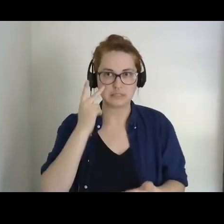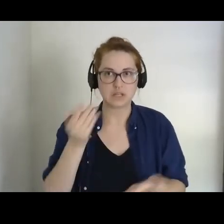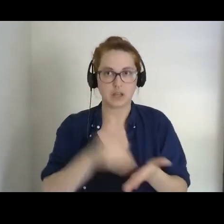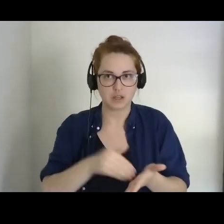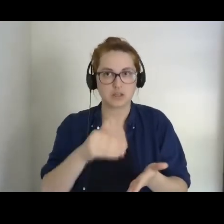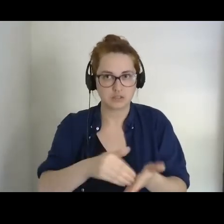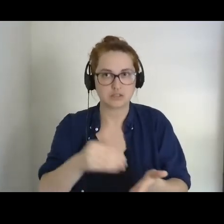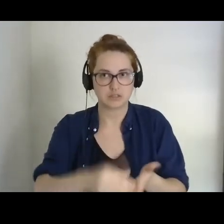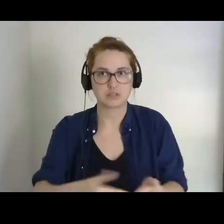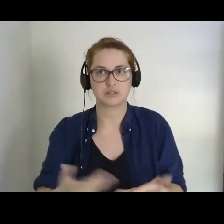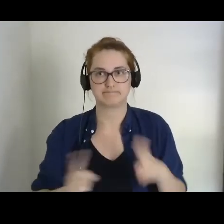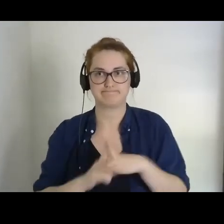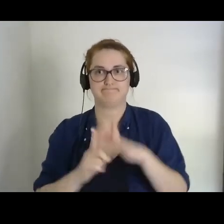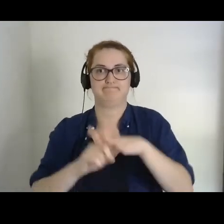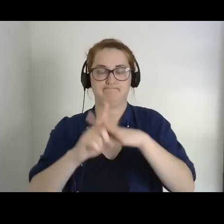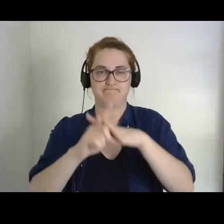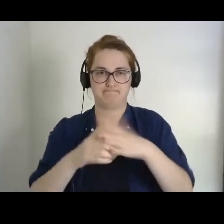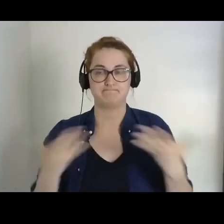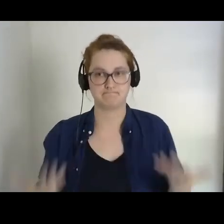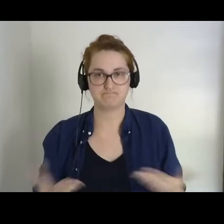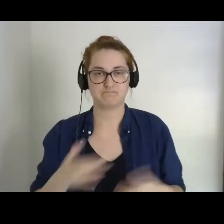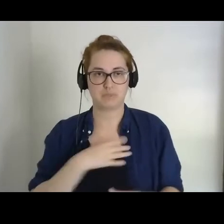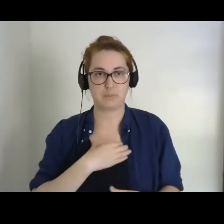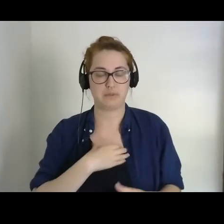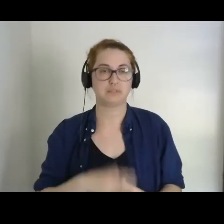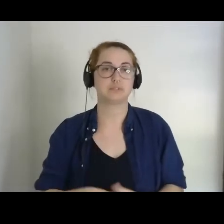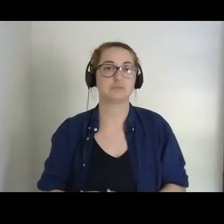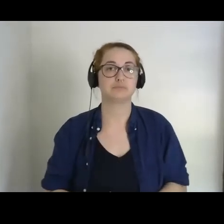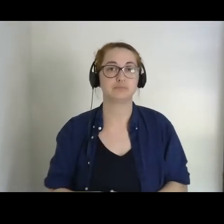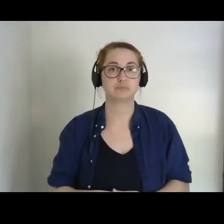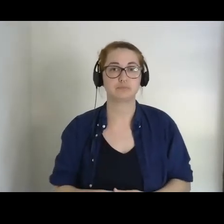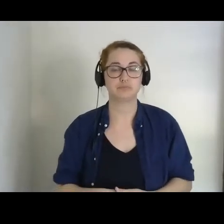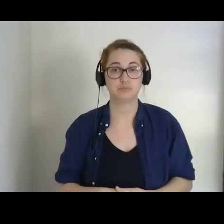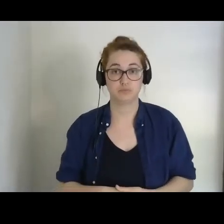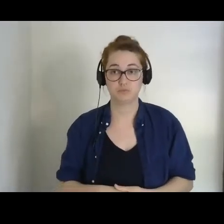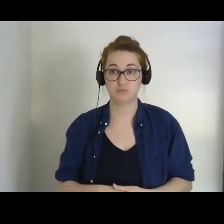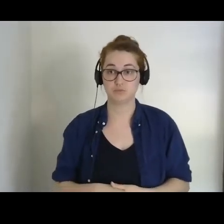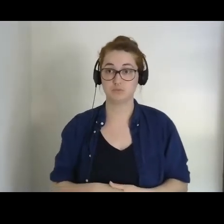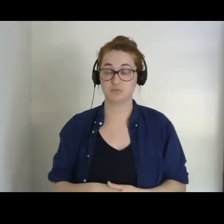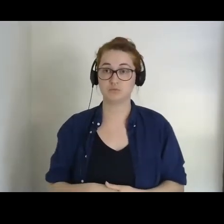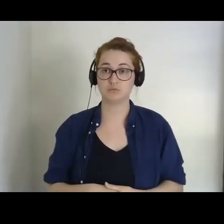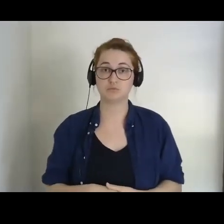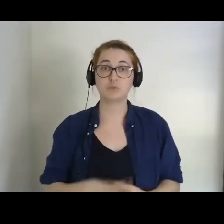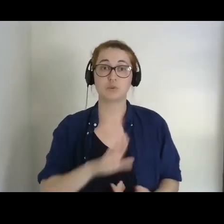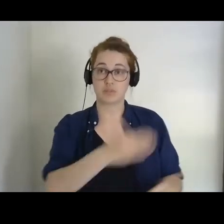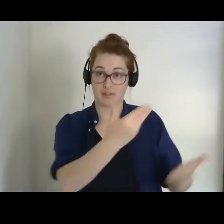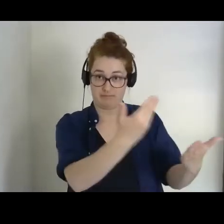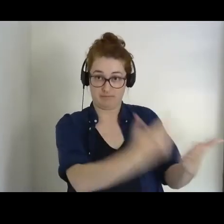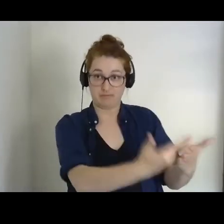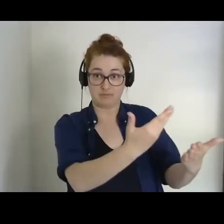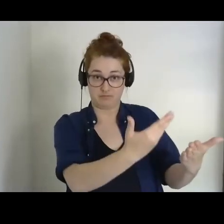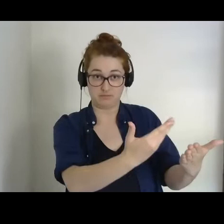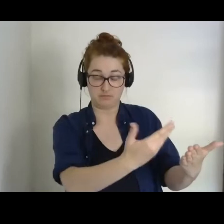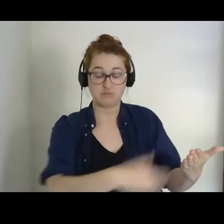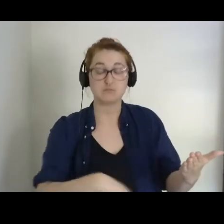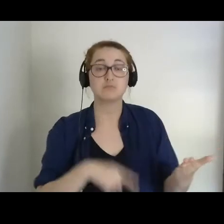Dawn Canada developed an entire initiative, in fact, out of the evidence that comes from the Human Rights Commission,